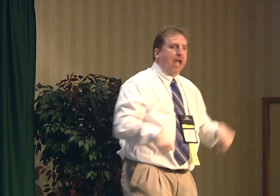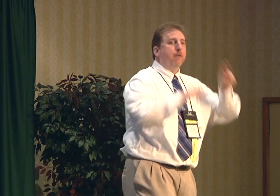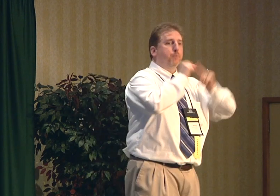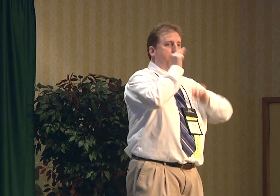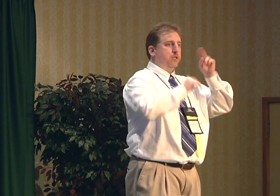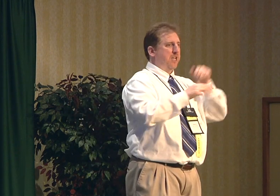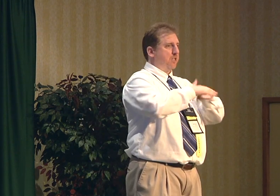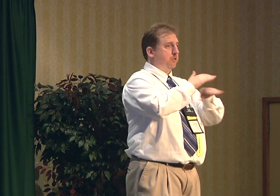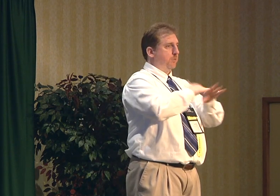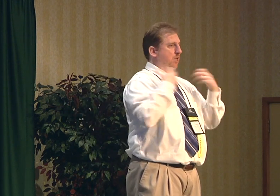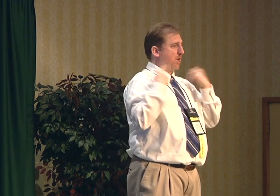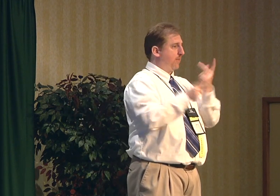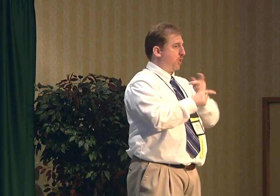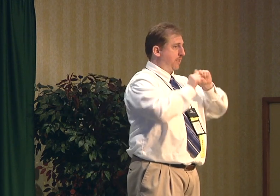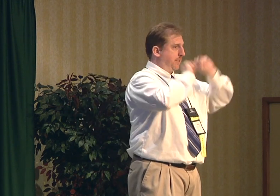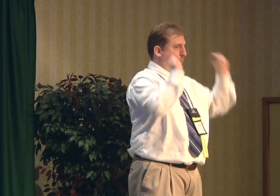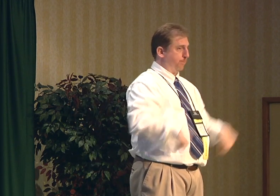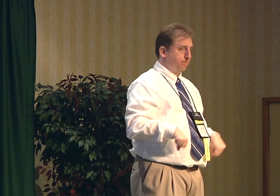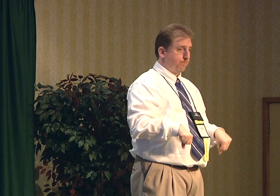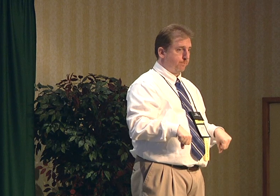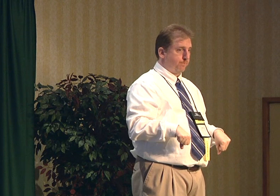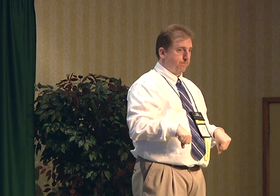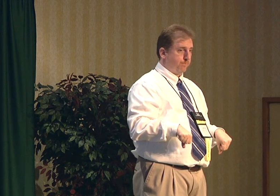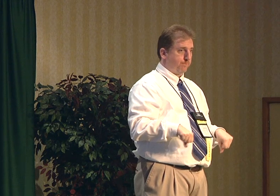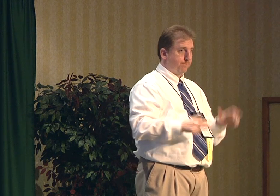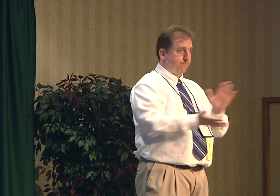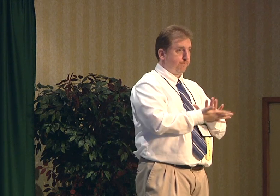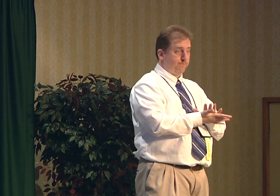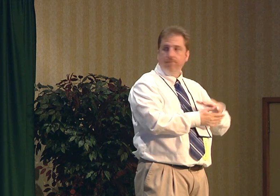change that, then we can build an accessible healthcare system.